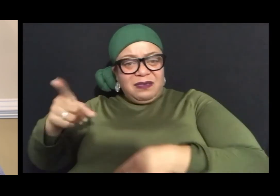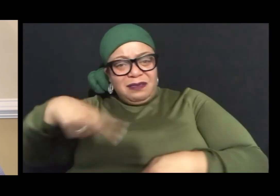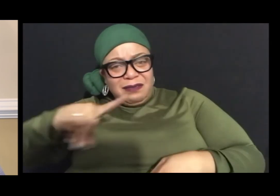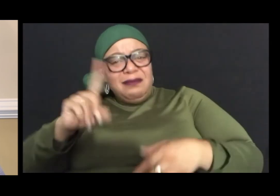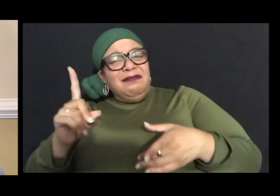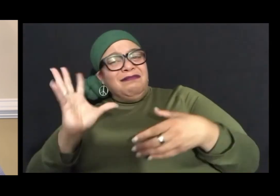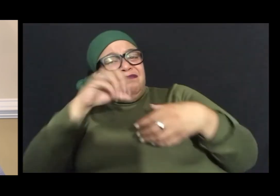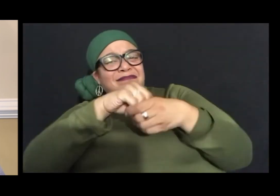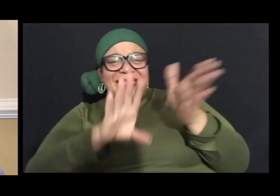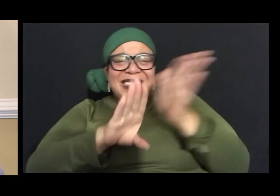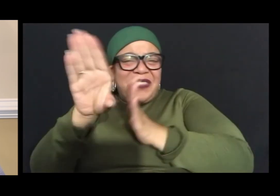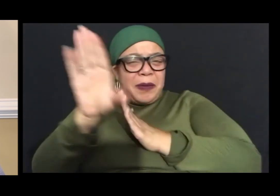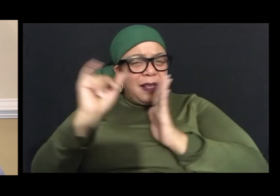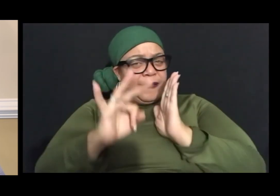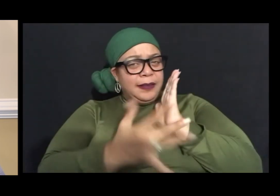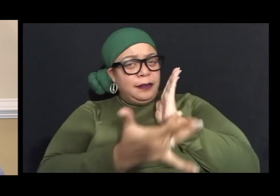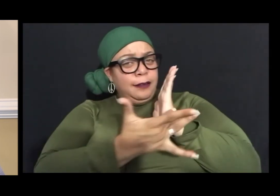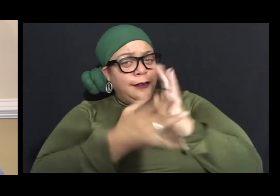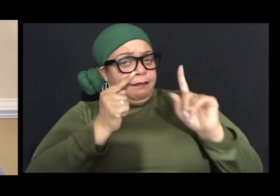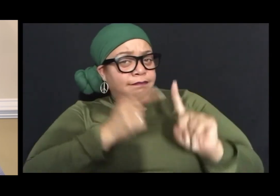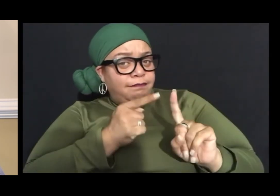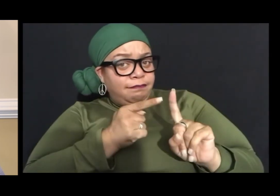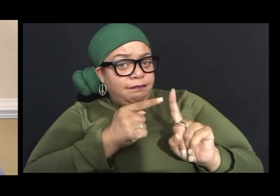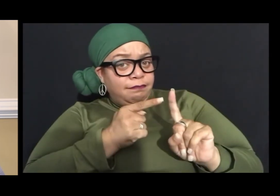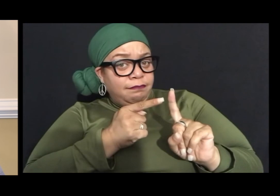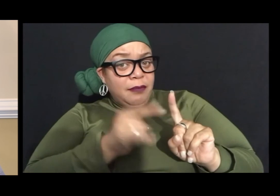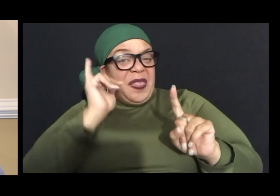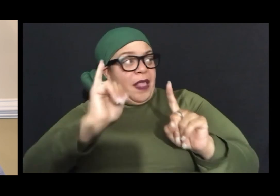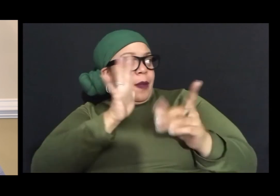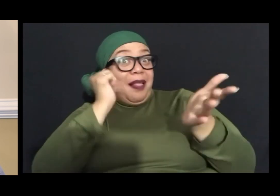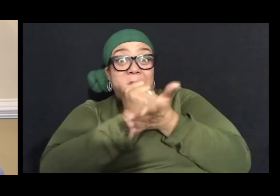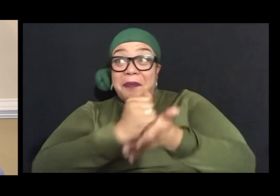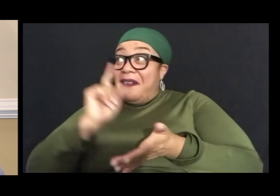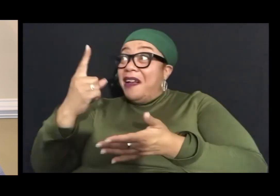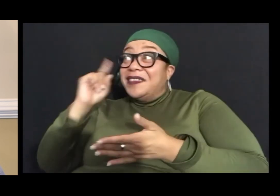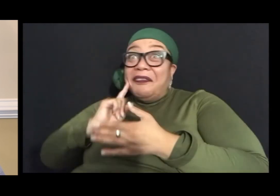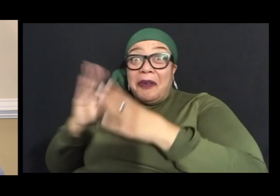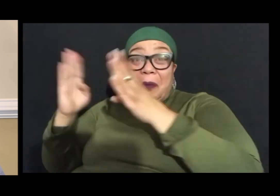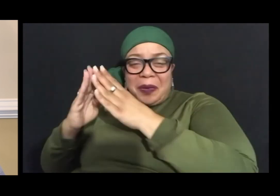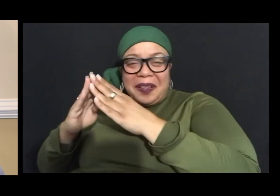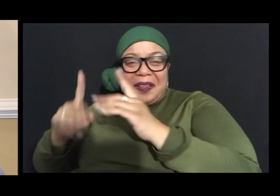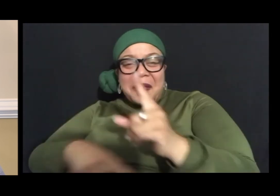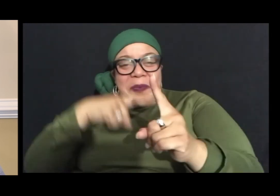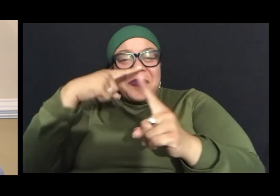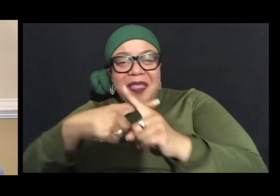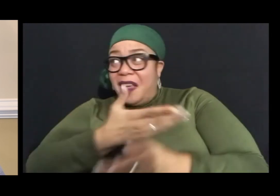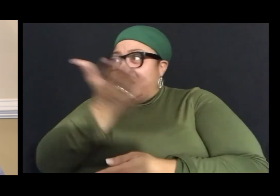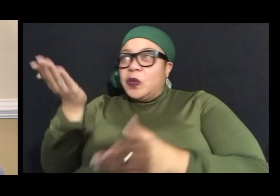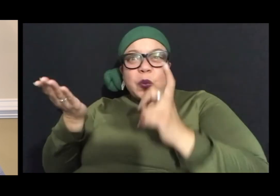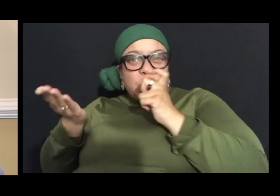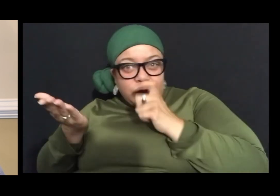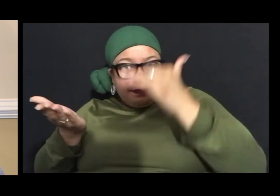of technologies that will help not only the deaf community, but those who are a part of the Black deaf